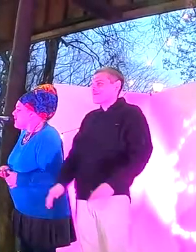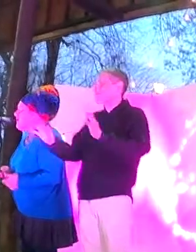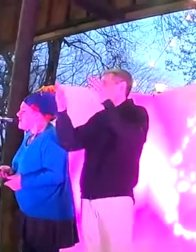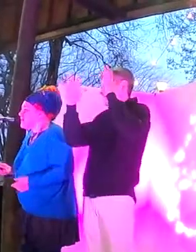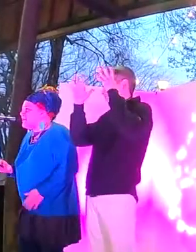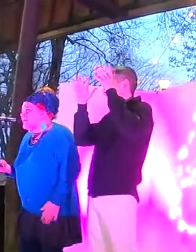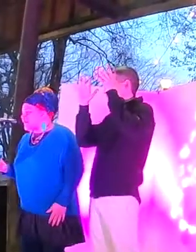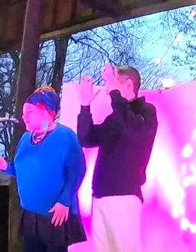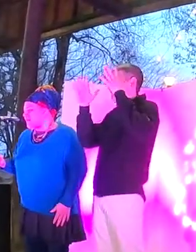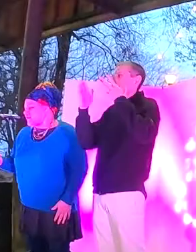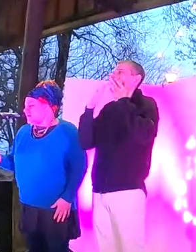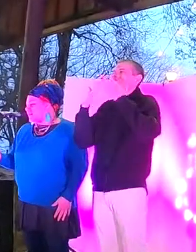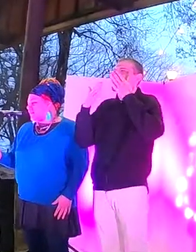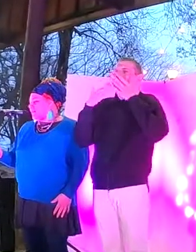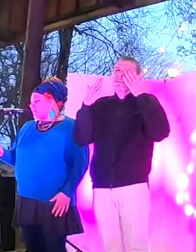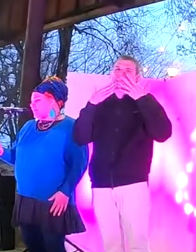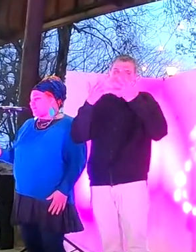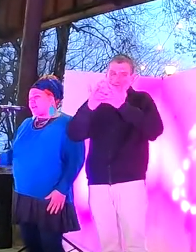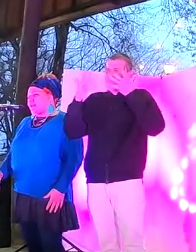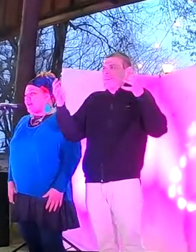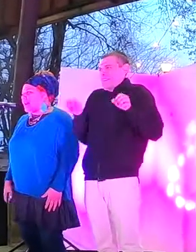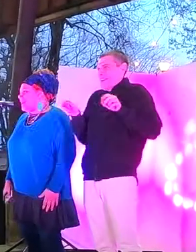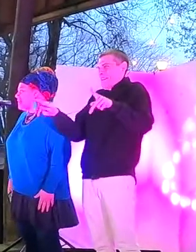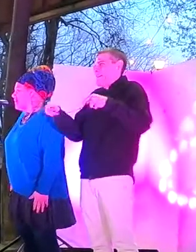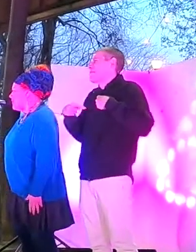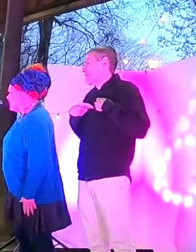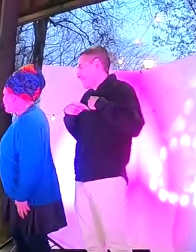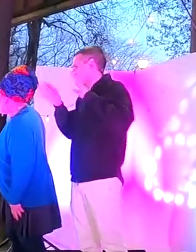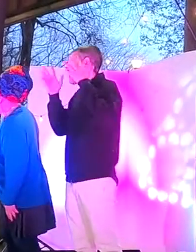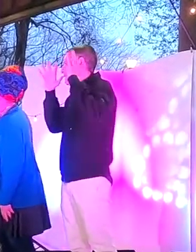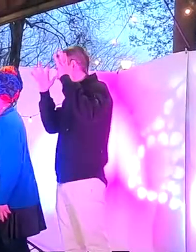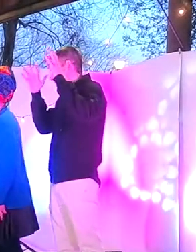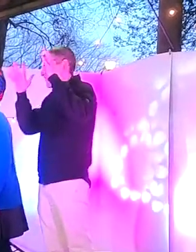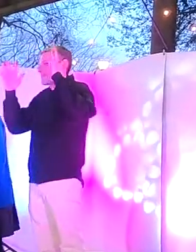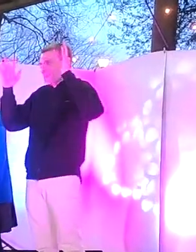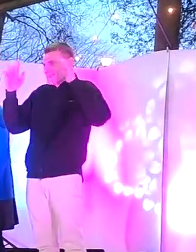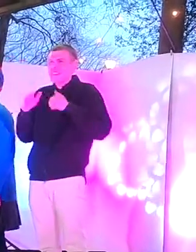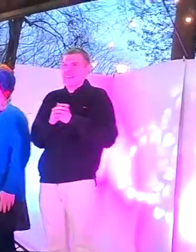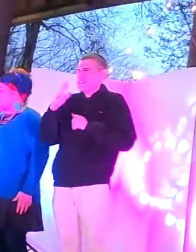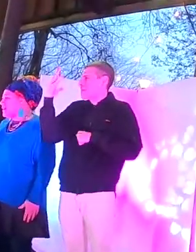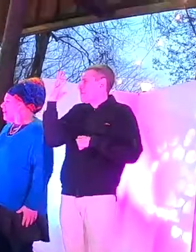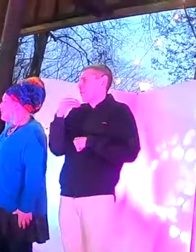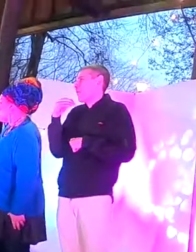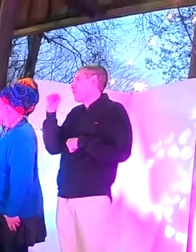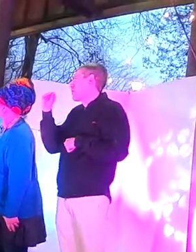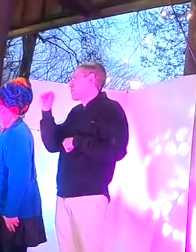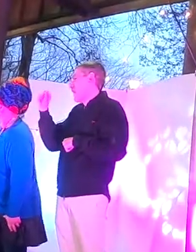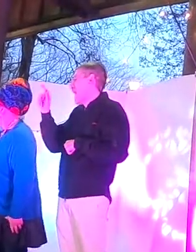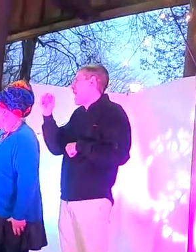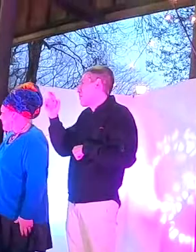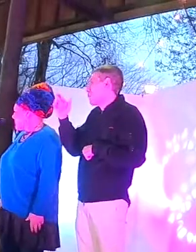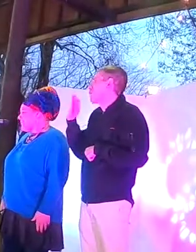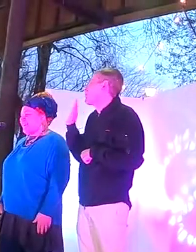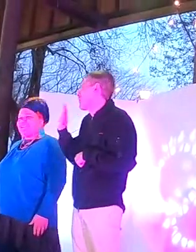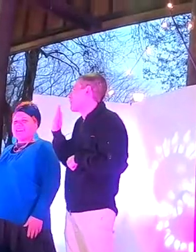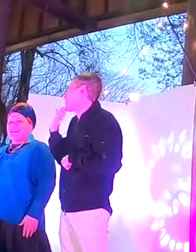Thank you so much for letting me share this with you. And it's just beautiful, Amber. Thank you for